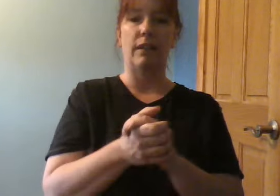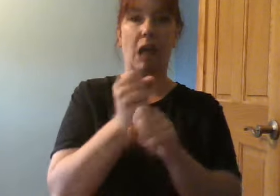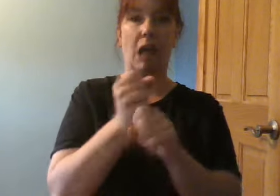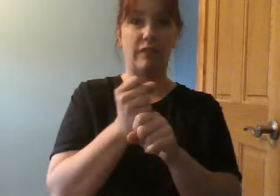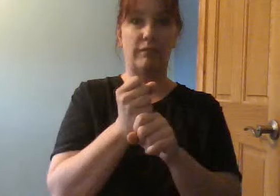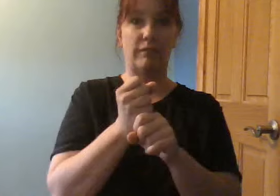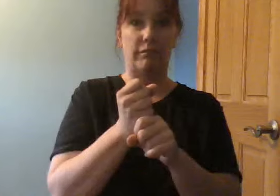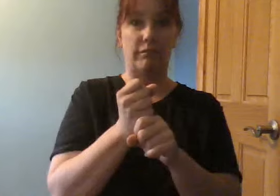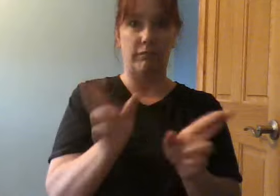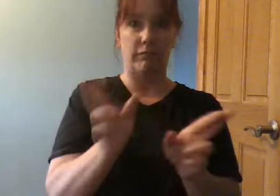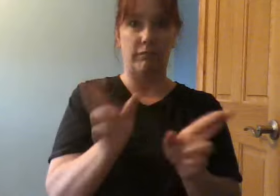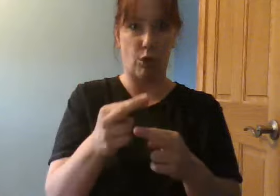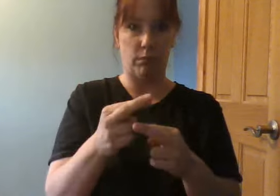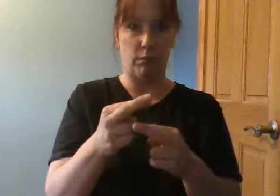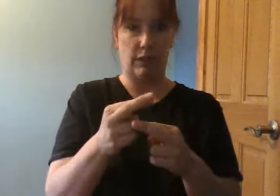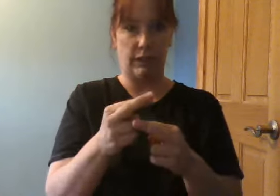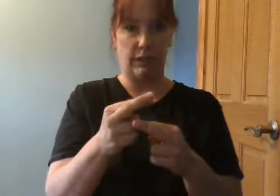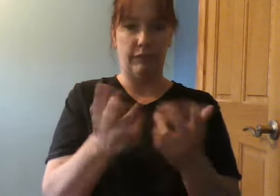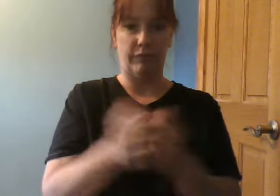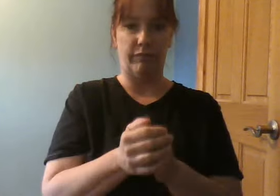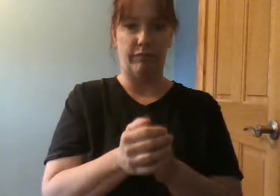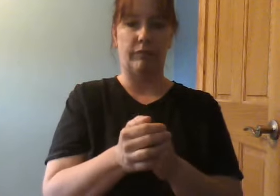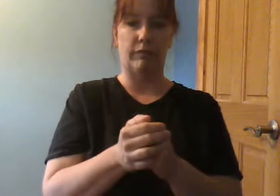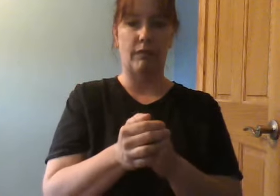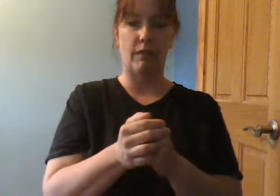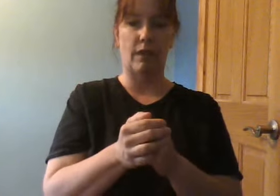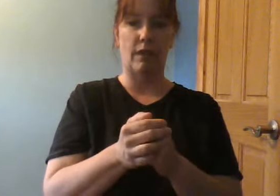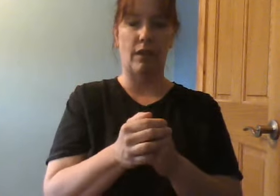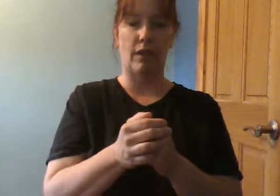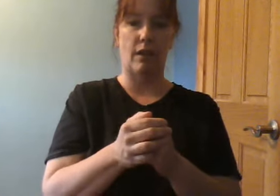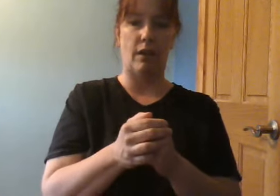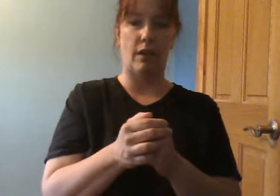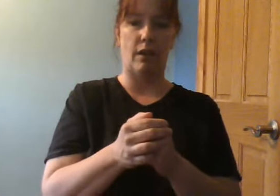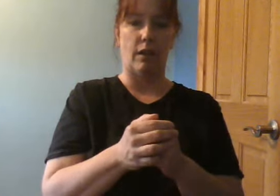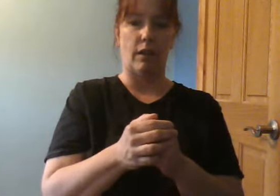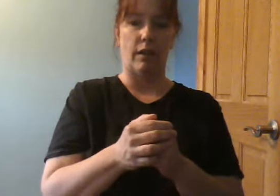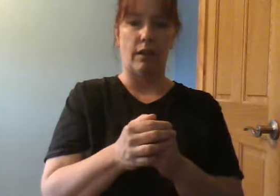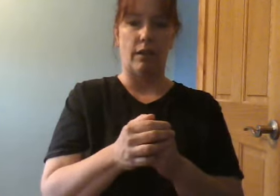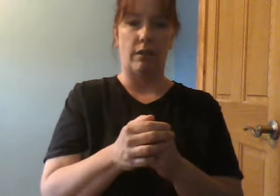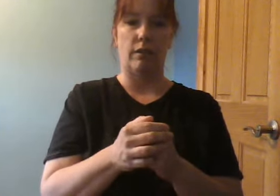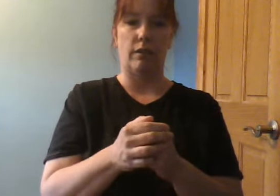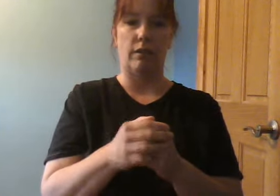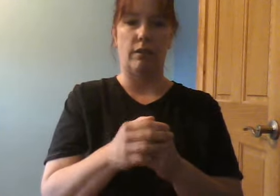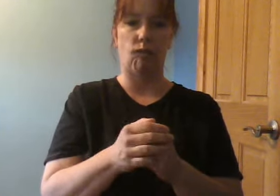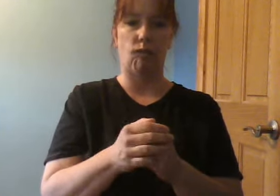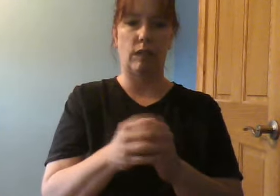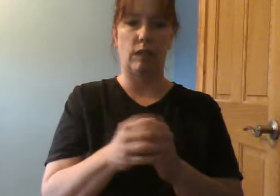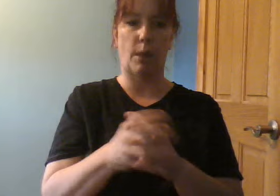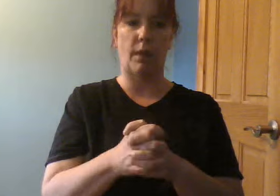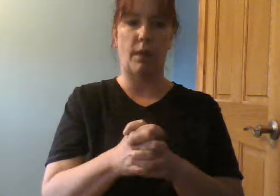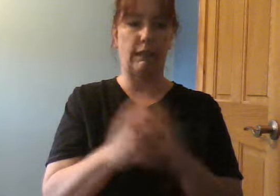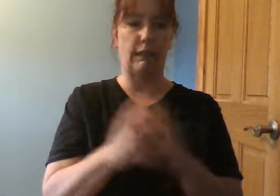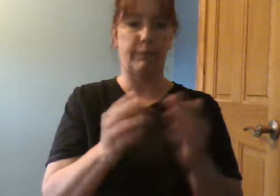do it all on Facebook, and then they sell tickets, and the first band on the I was going to say menu, that's probably the wrong word for it, isn't it?